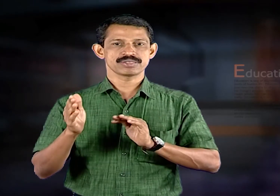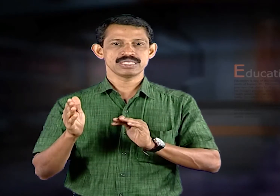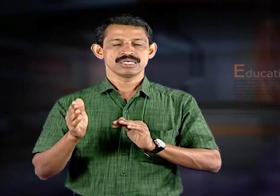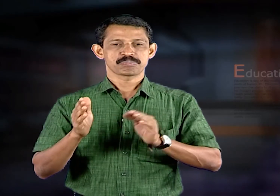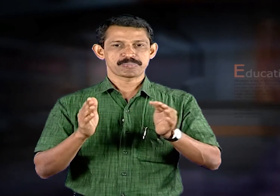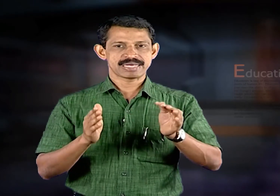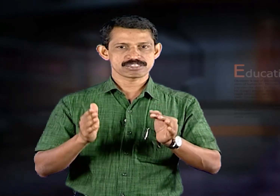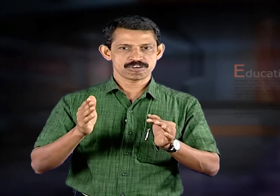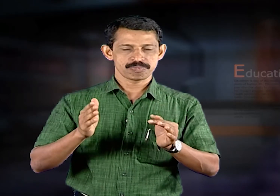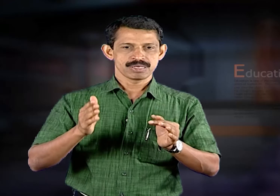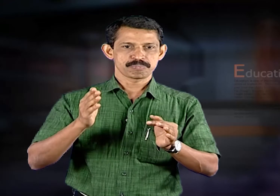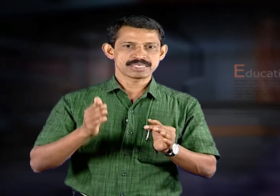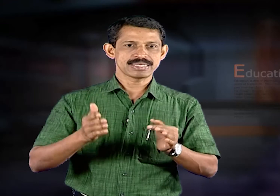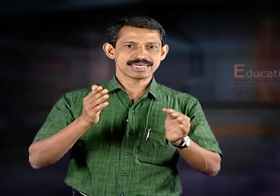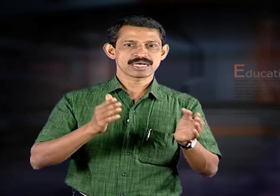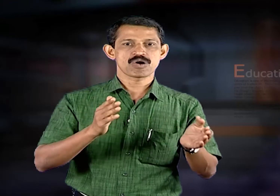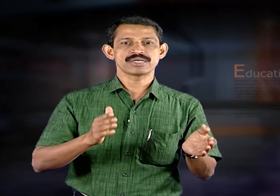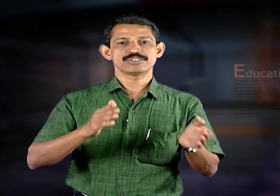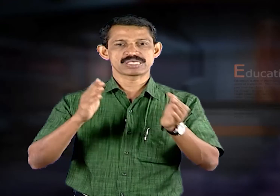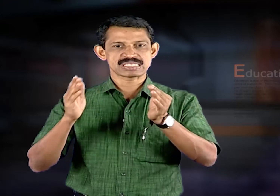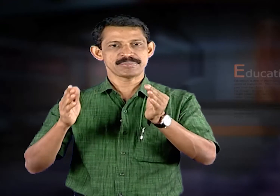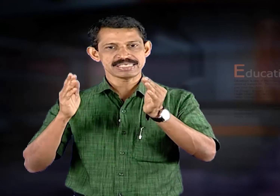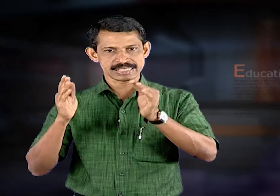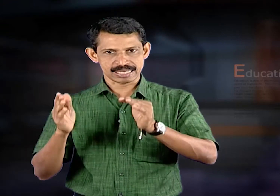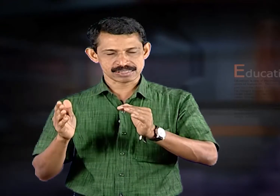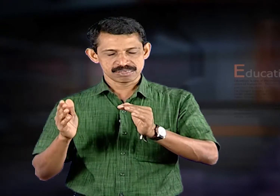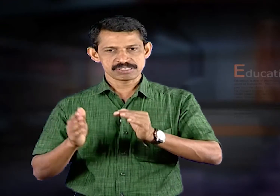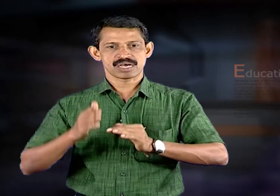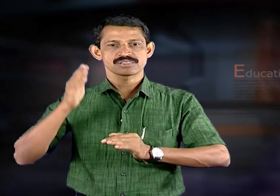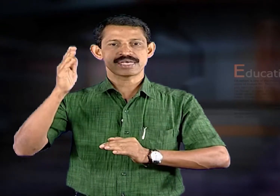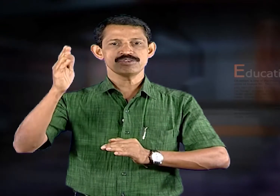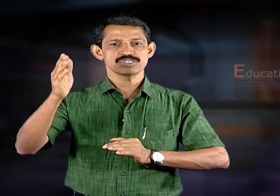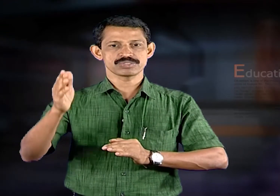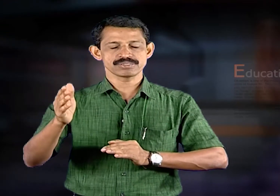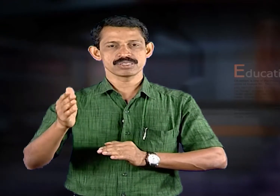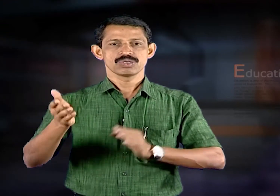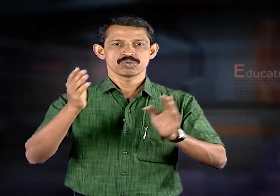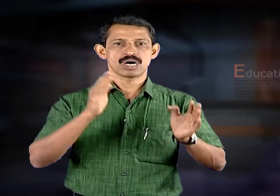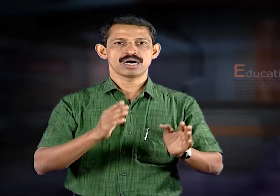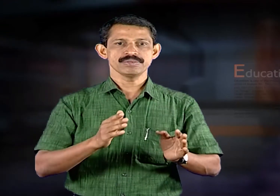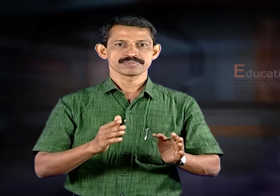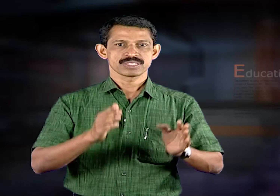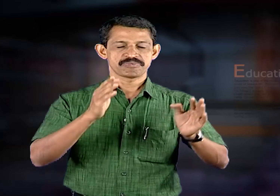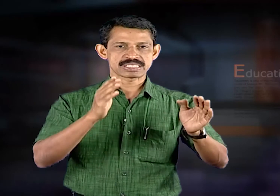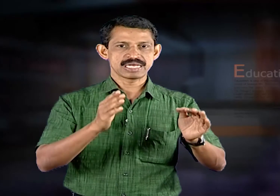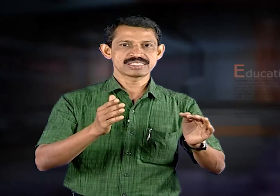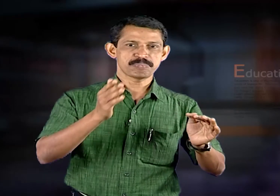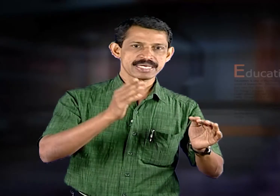the preparation of printed and recorded educational materials which are sent to students who are physically separated